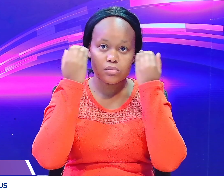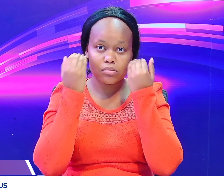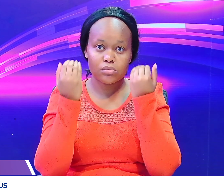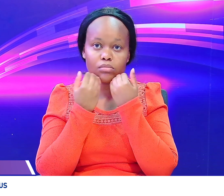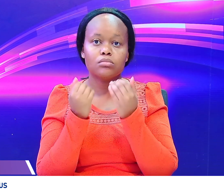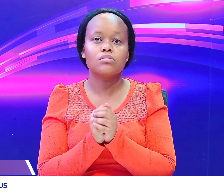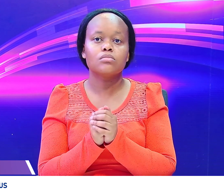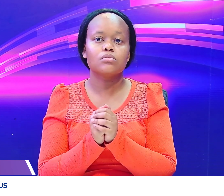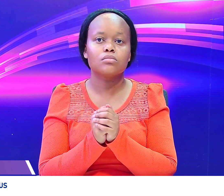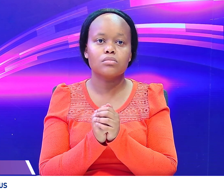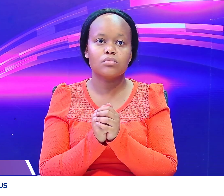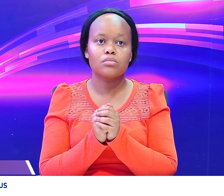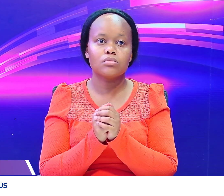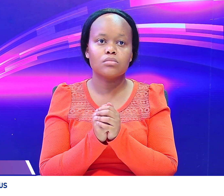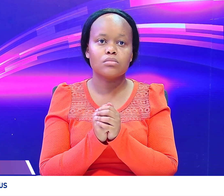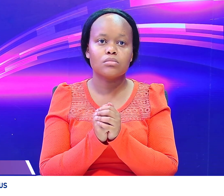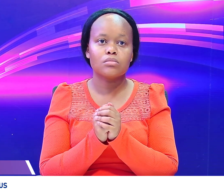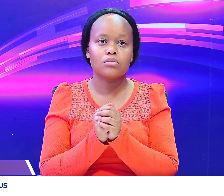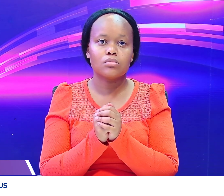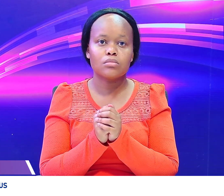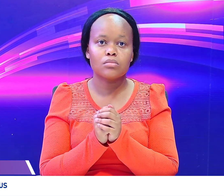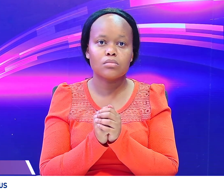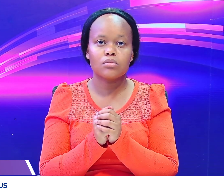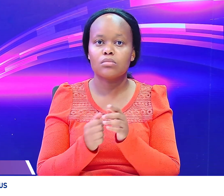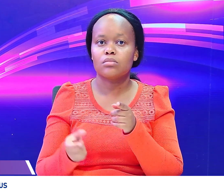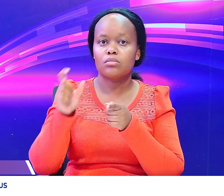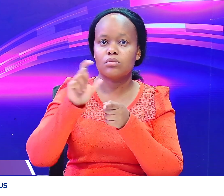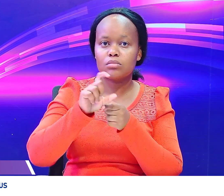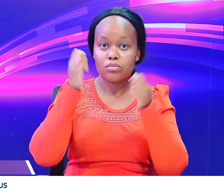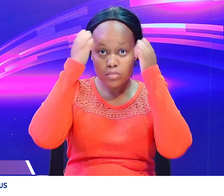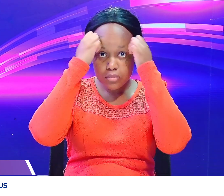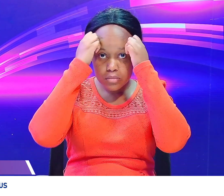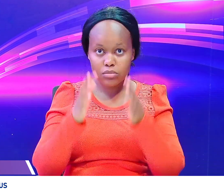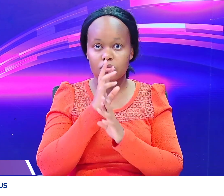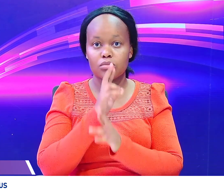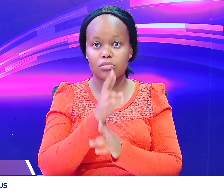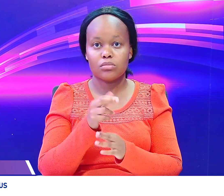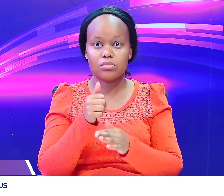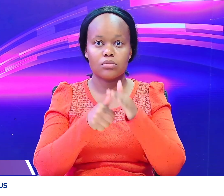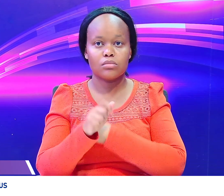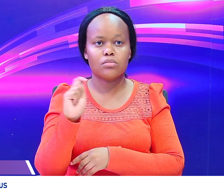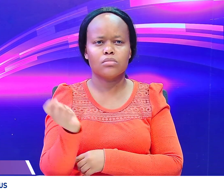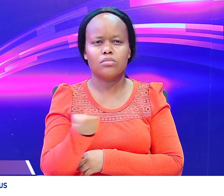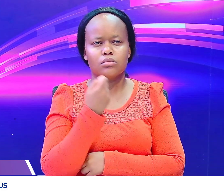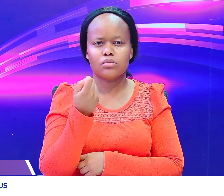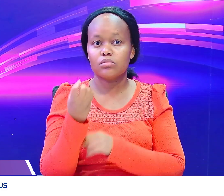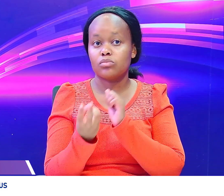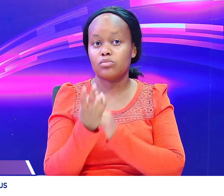Cabinet Secretary Julius Ogamba has announced that enrollment for grade 10 has reached 85% of the